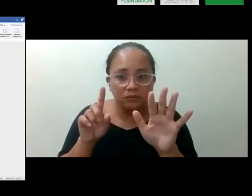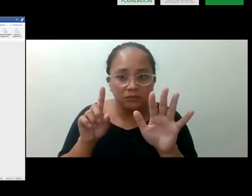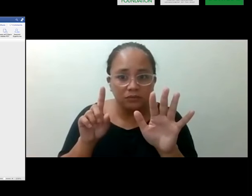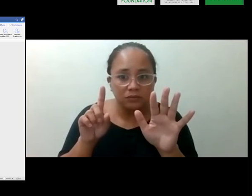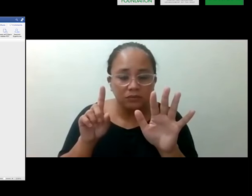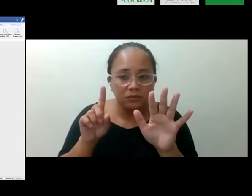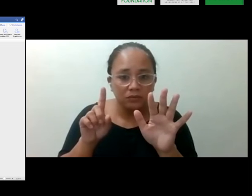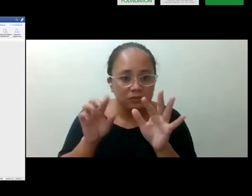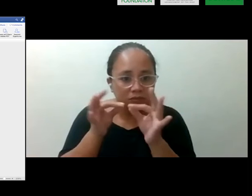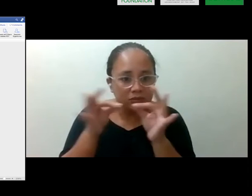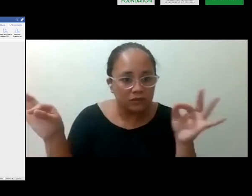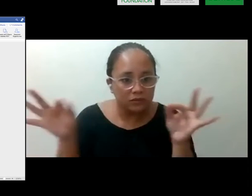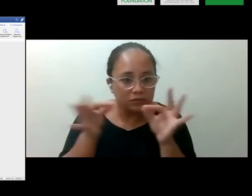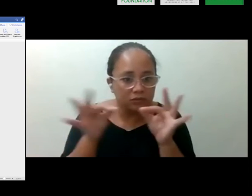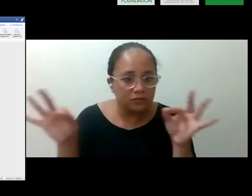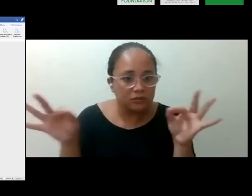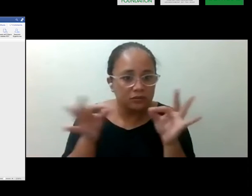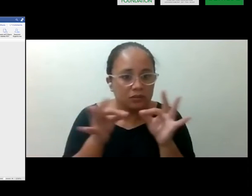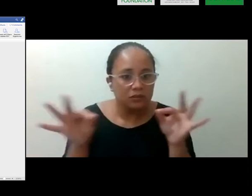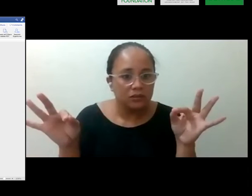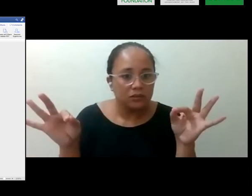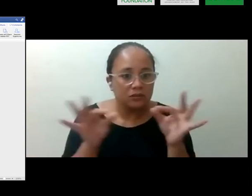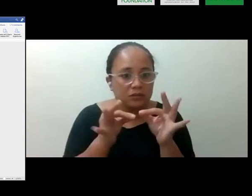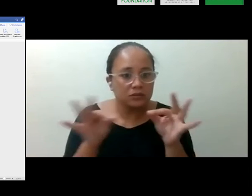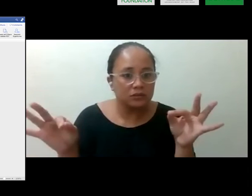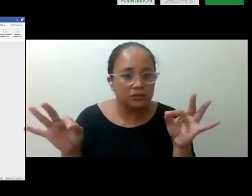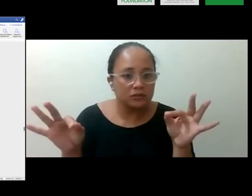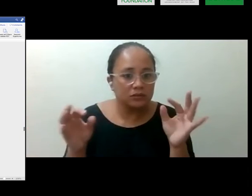here in this section, section 2.